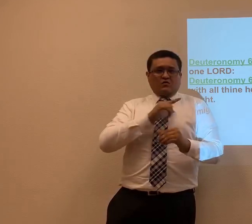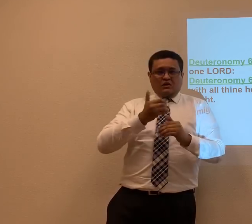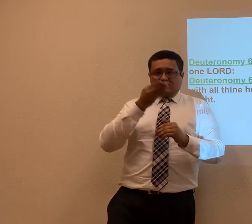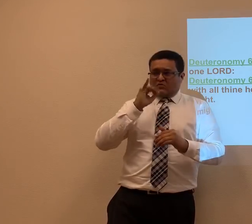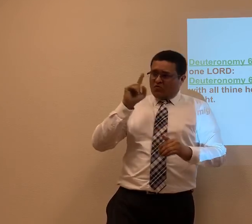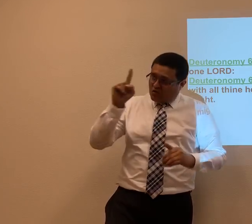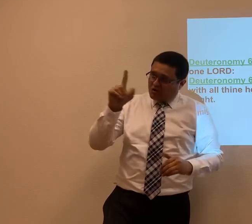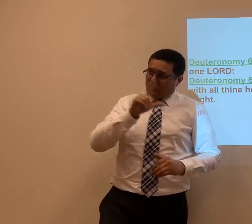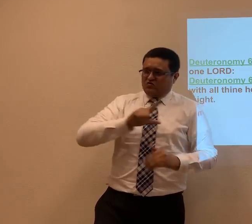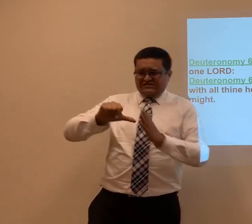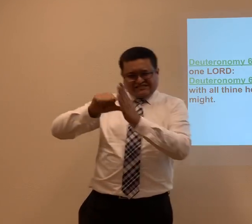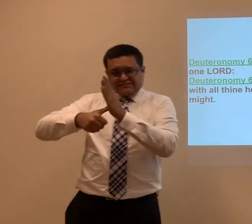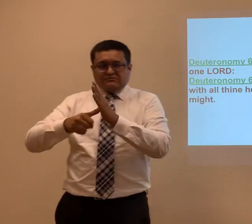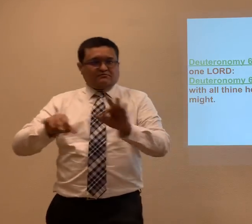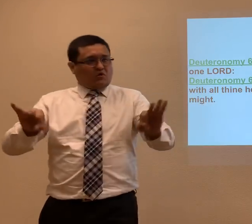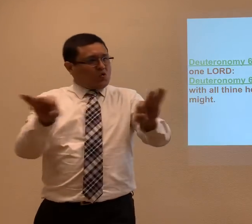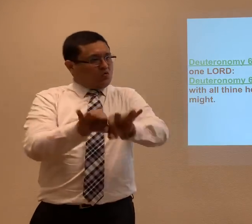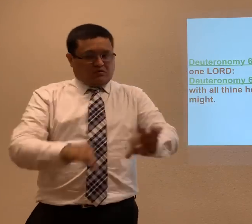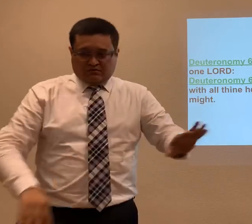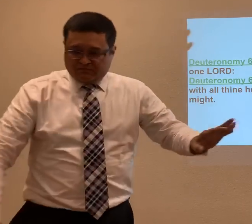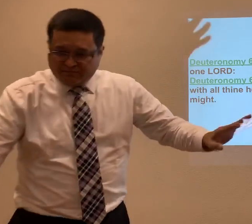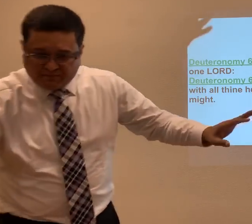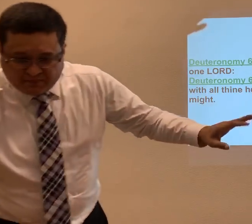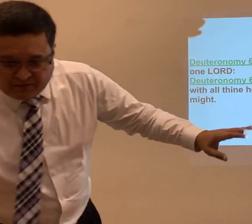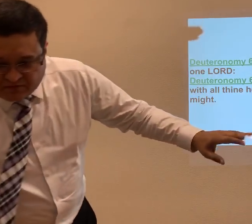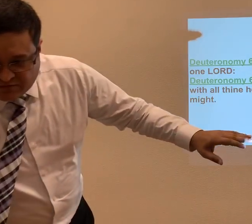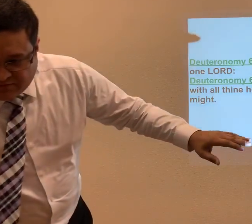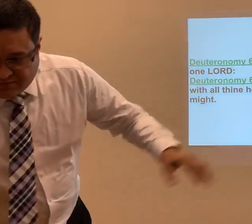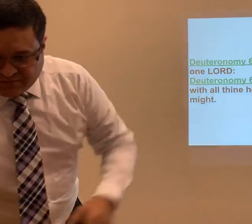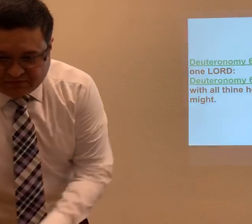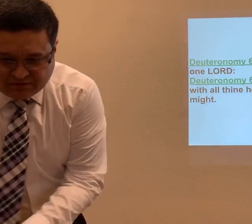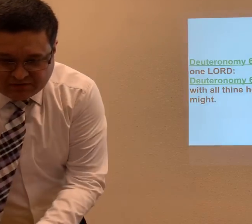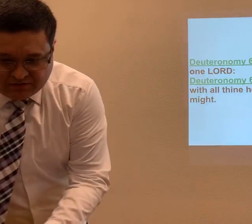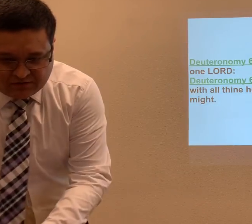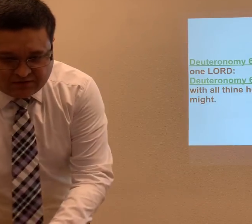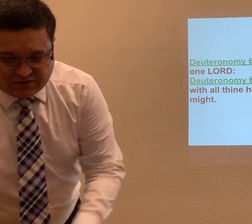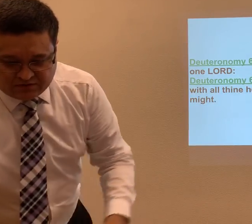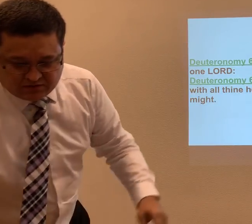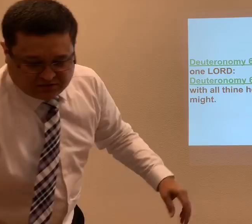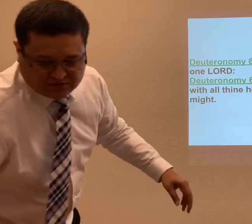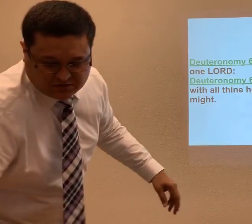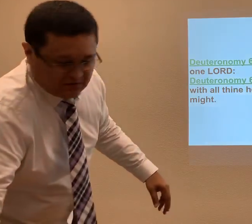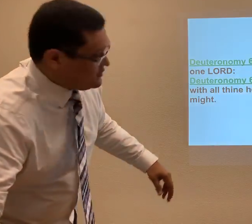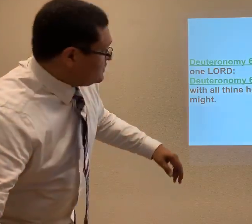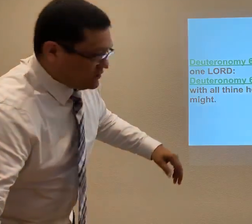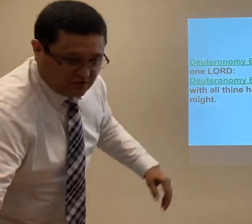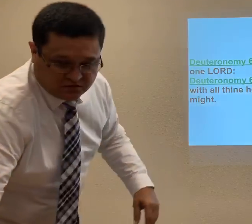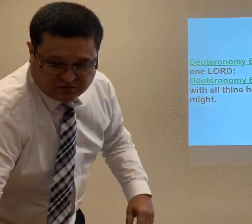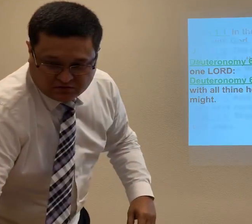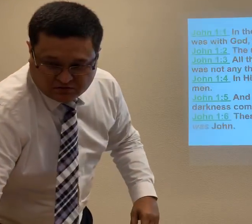God. I mean, the verse above it says, Hear, O Israel, Lord our God is one Lord. And that is so important.